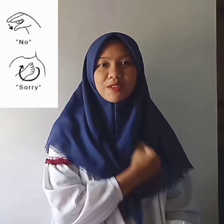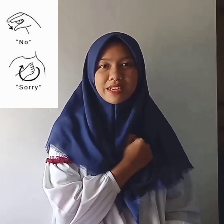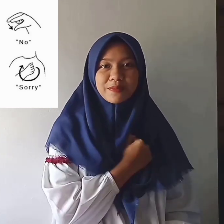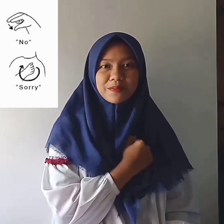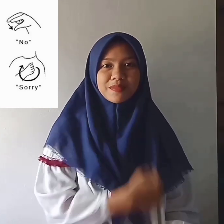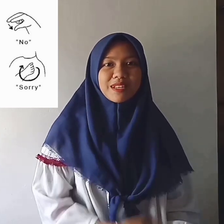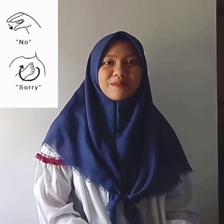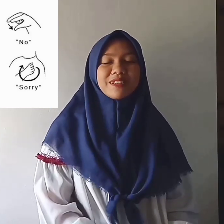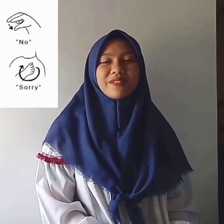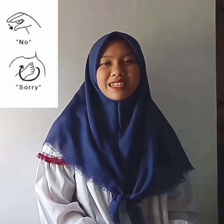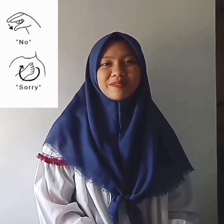Sorry. Perfect.